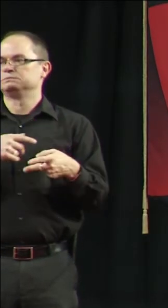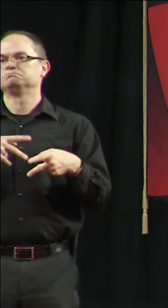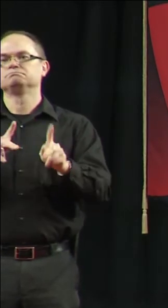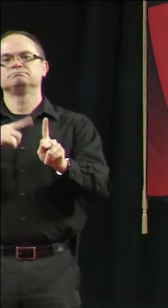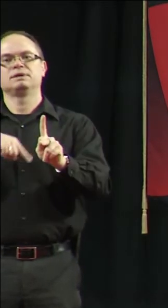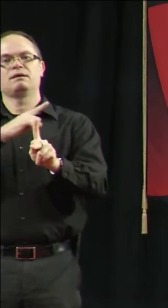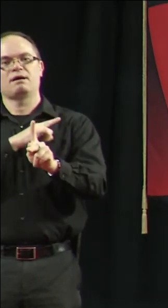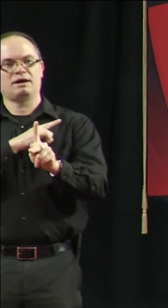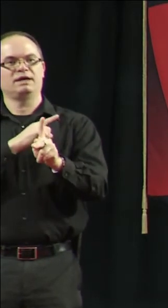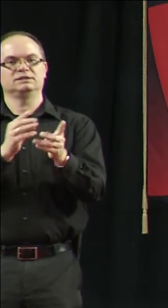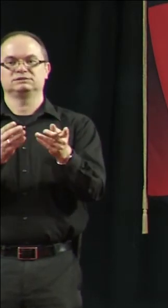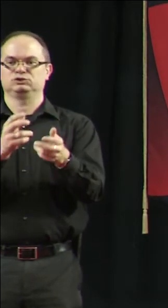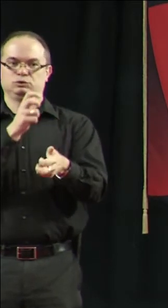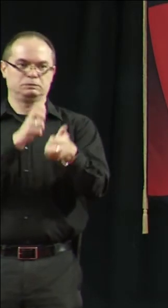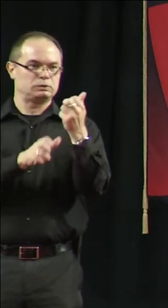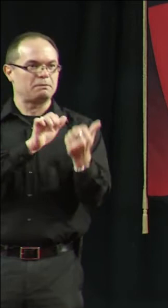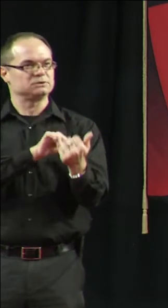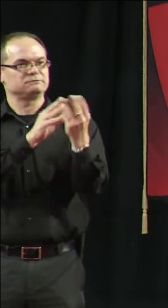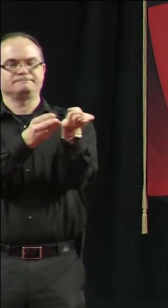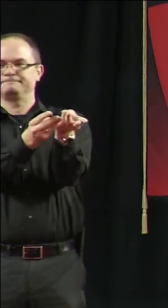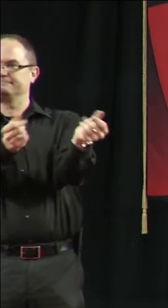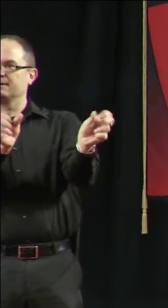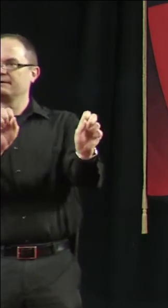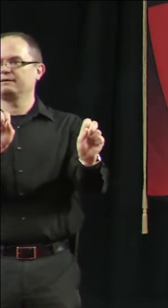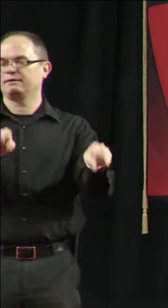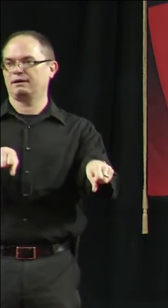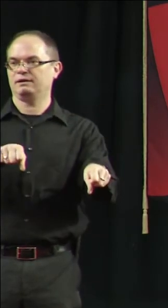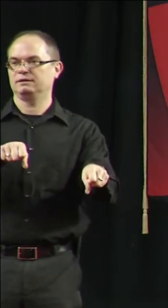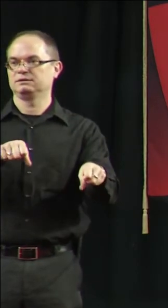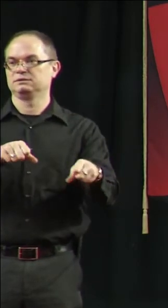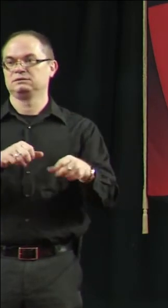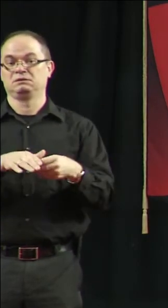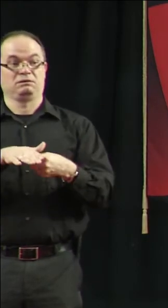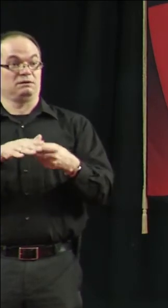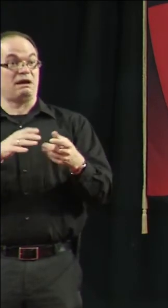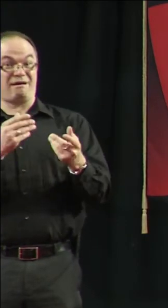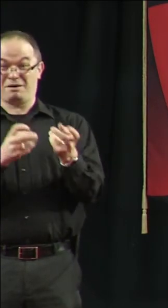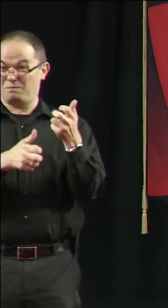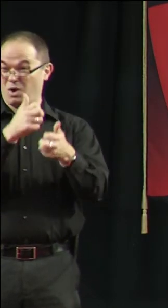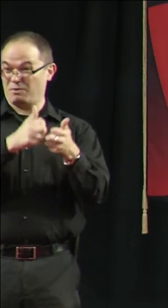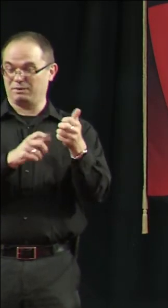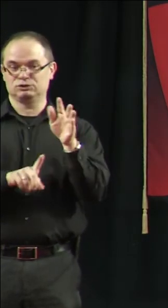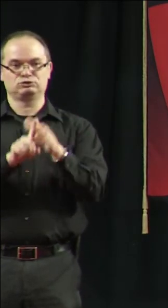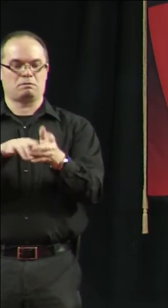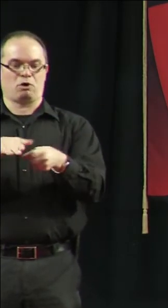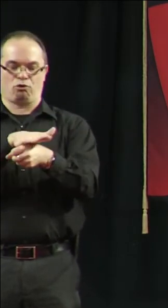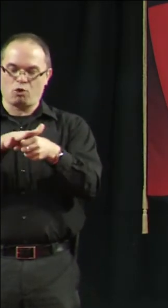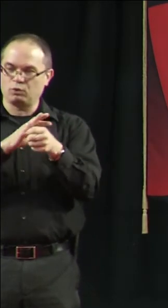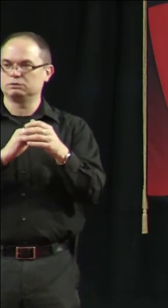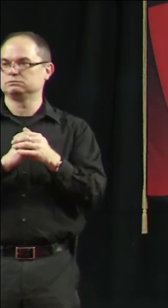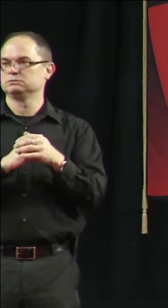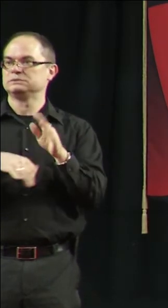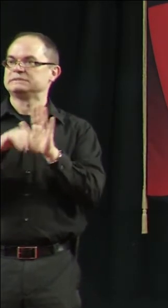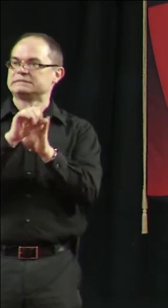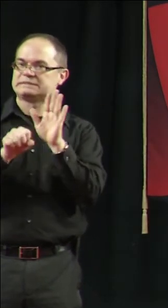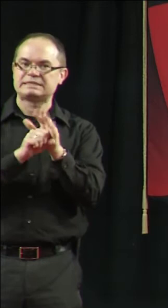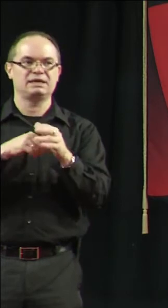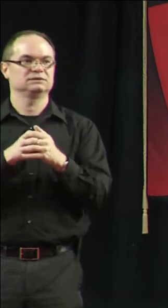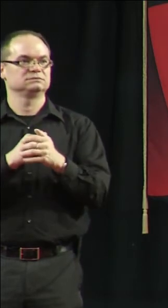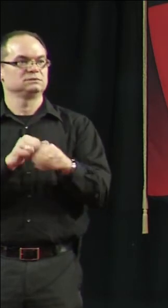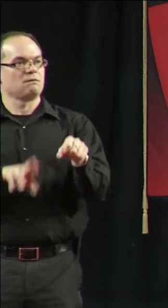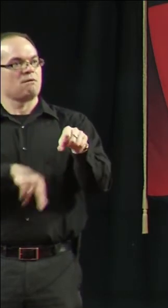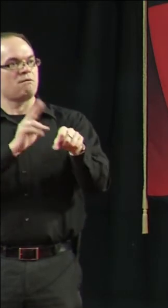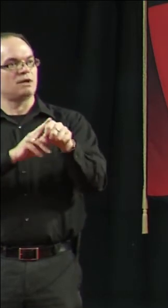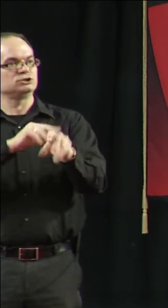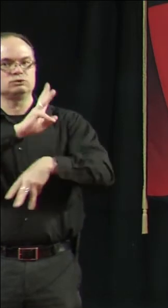us to resolve many dilemmas in the world, including local, state, national, and